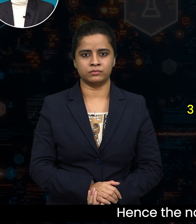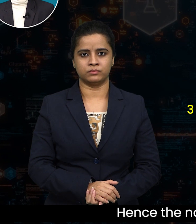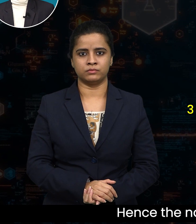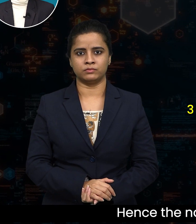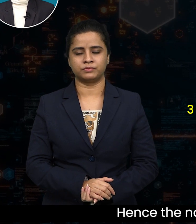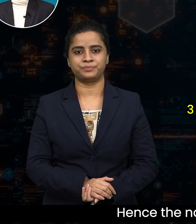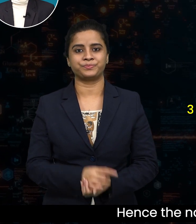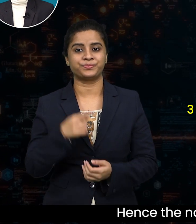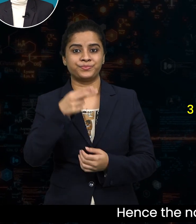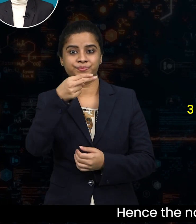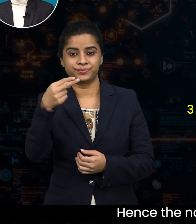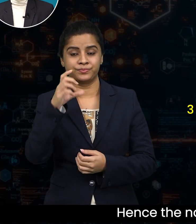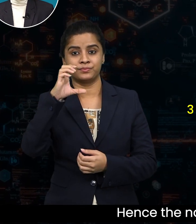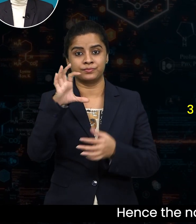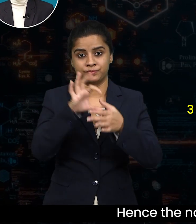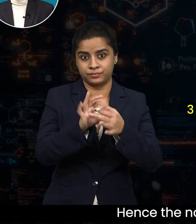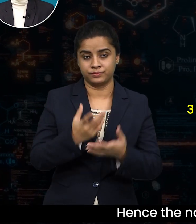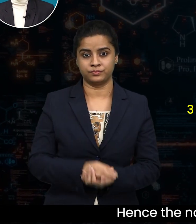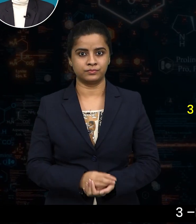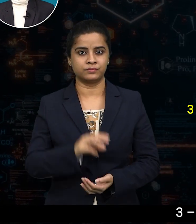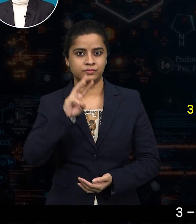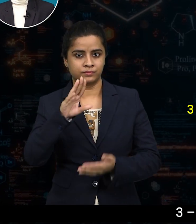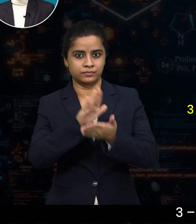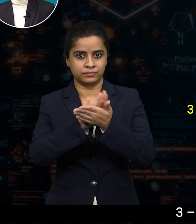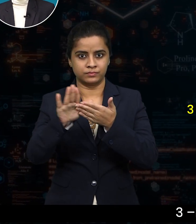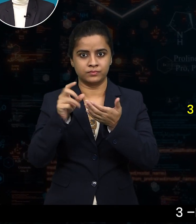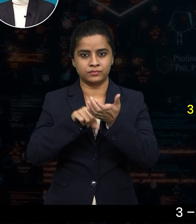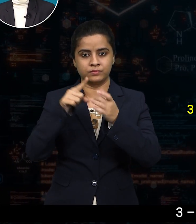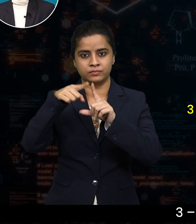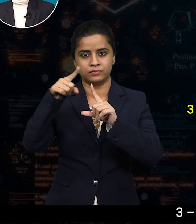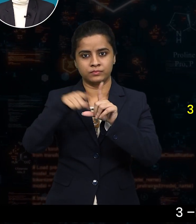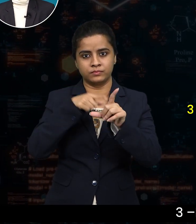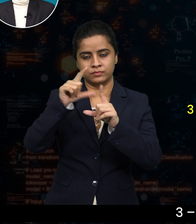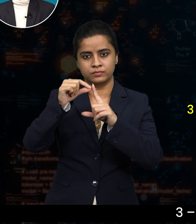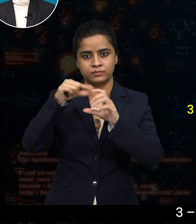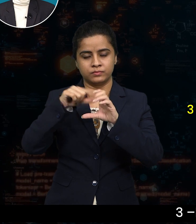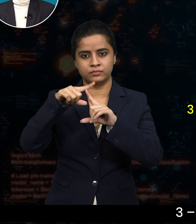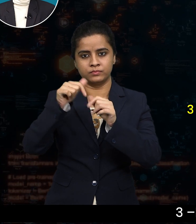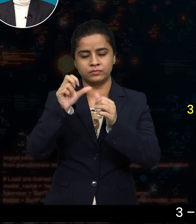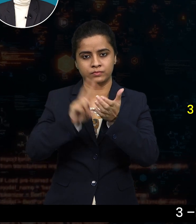Hence, the name of the compound is 3-methyl heptane.